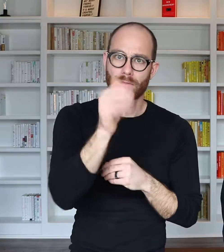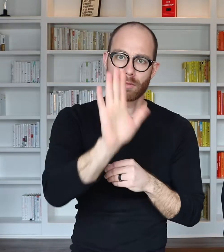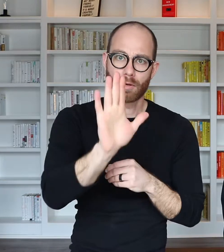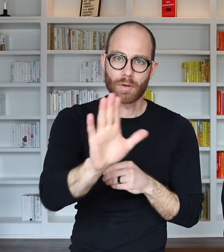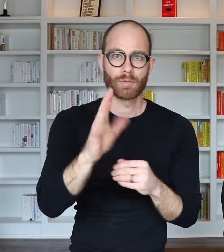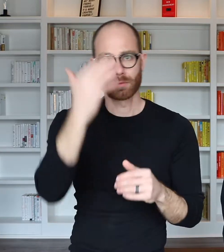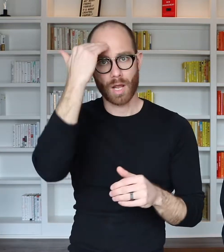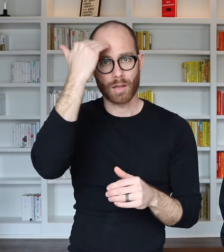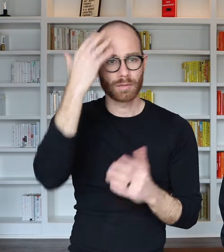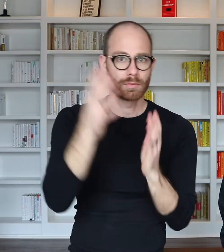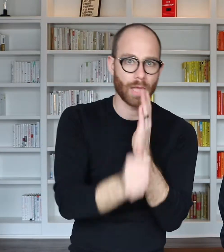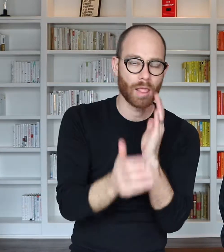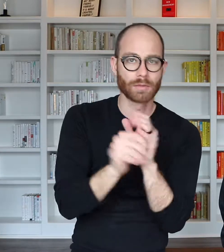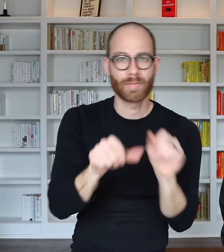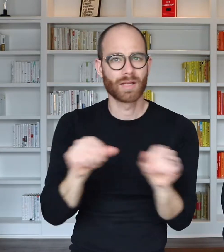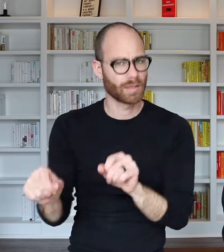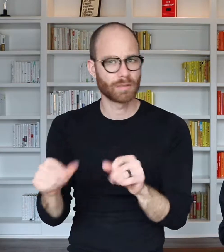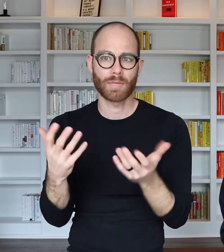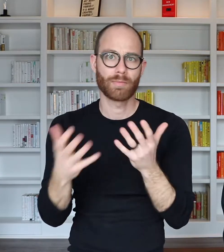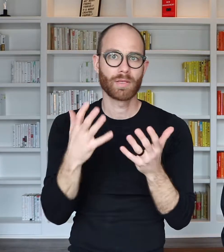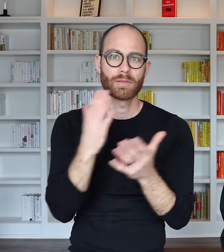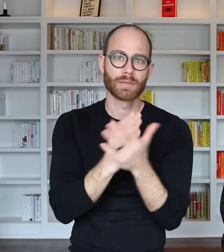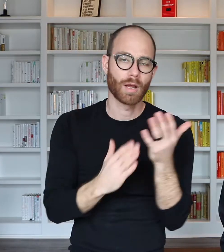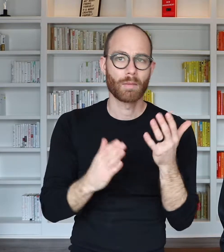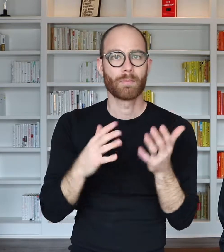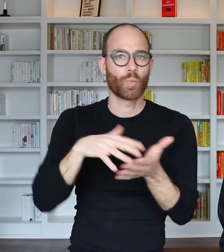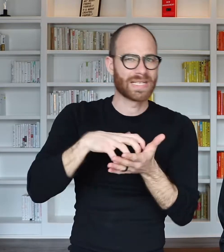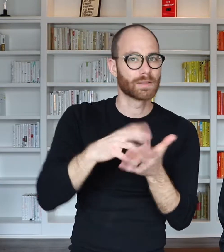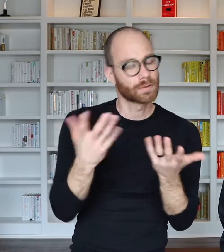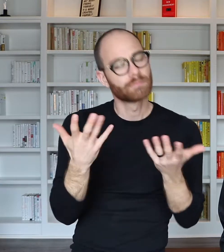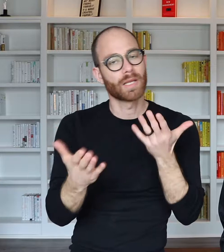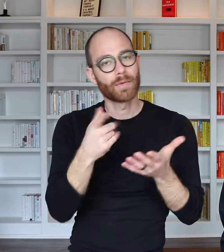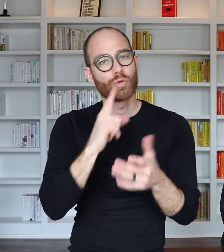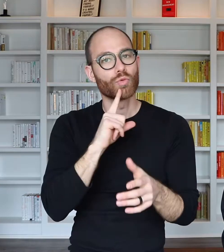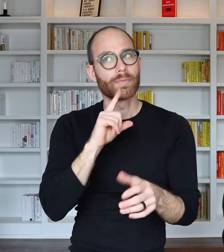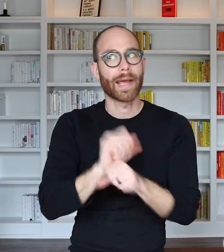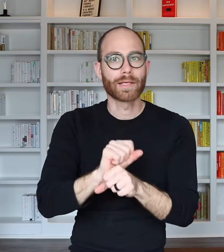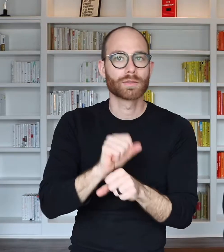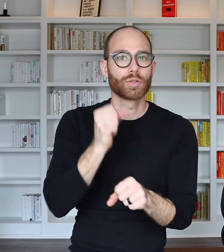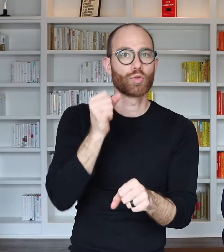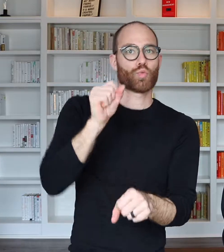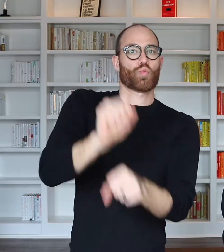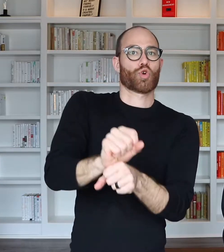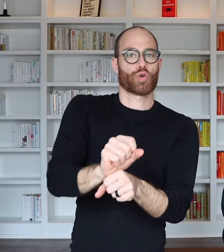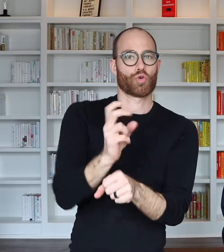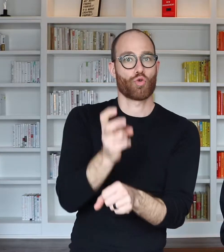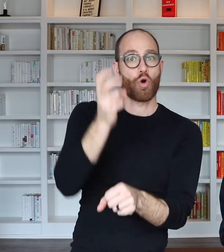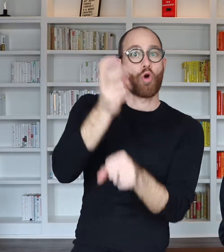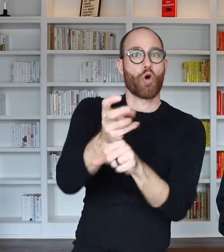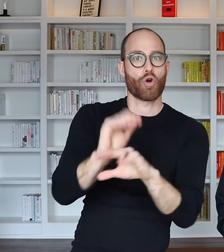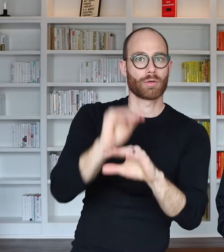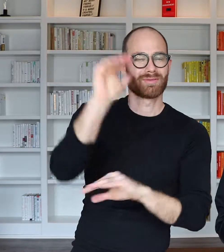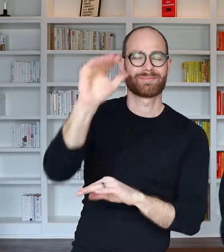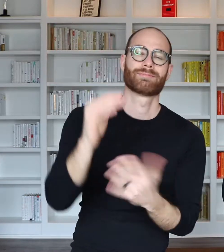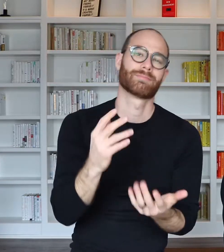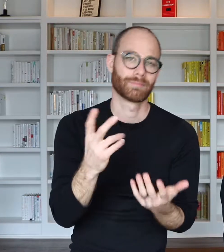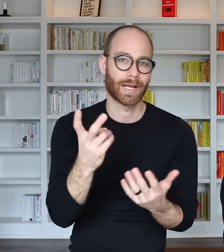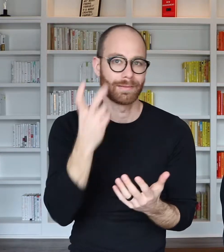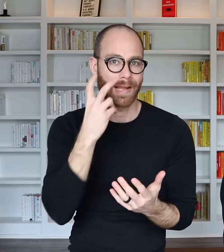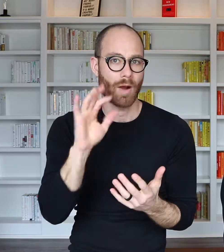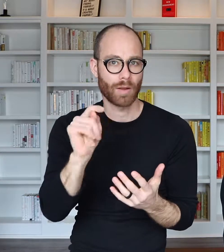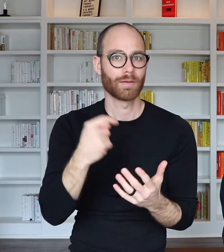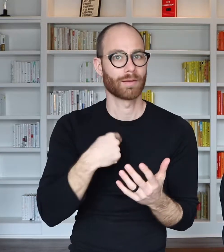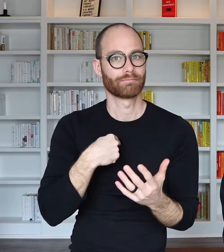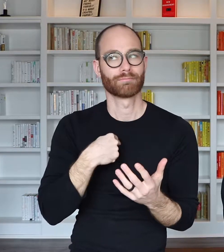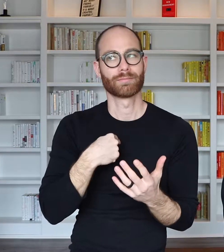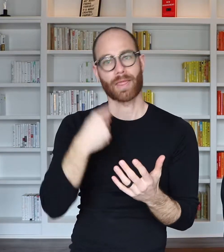you're potentially lacking. Now, all right, it could be that you work too hard, but I doubt it, right? I like to think I work too hard